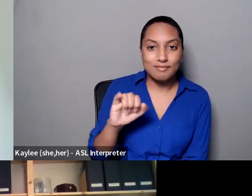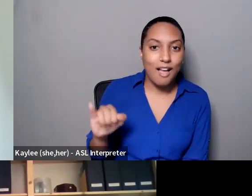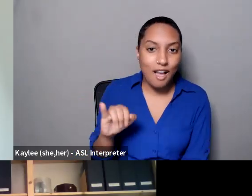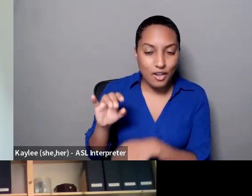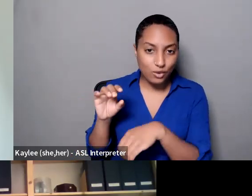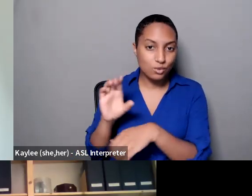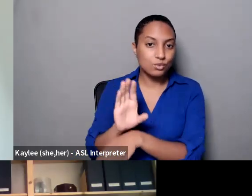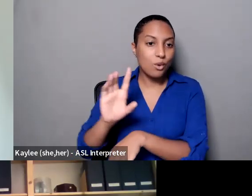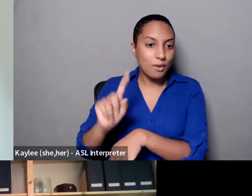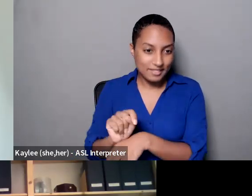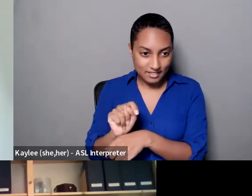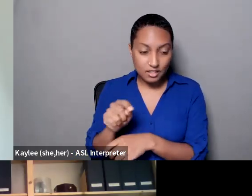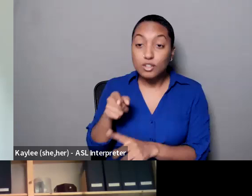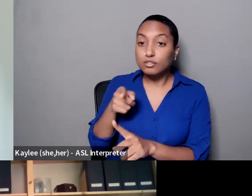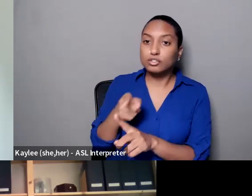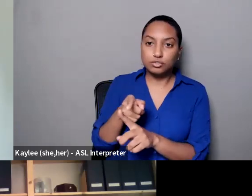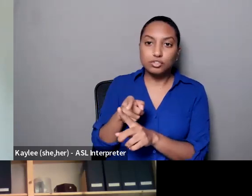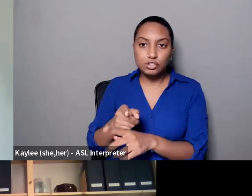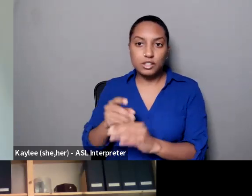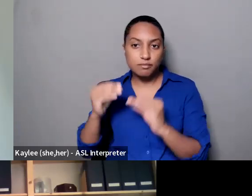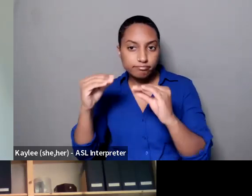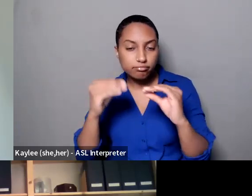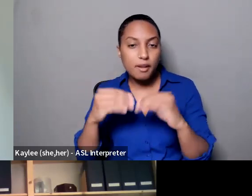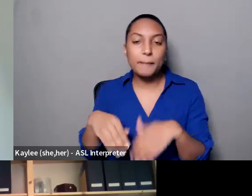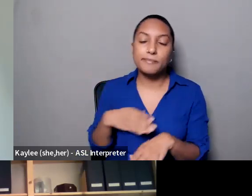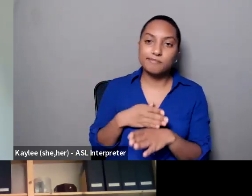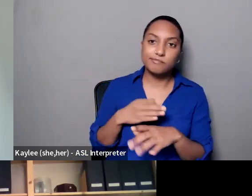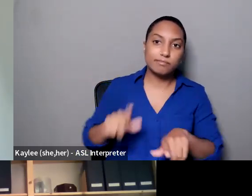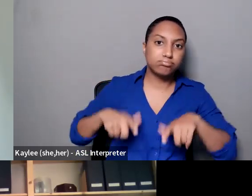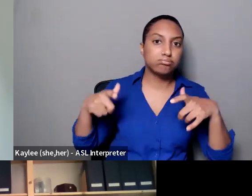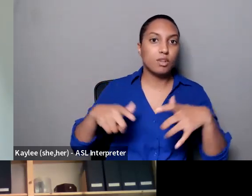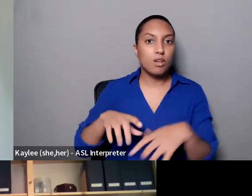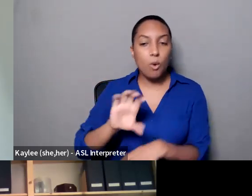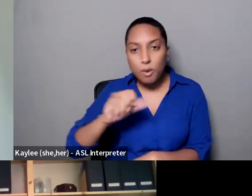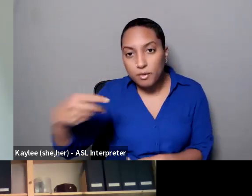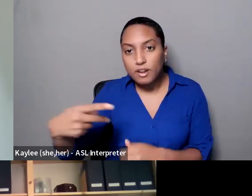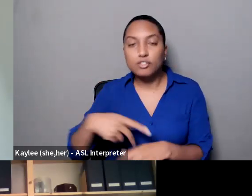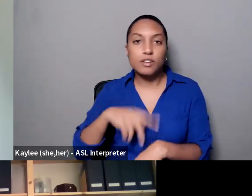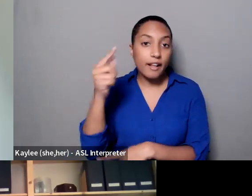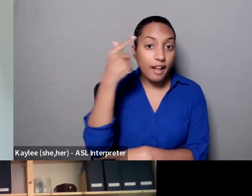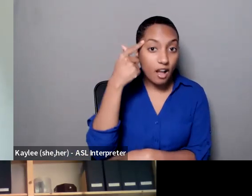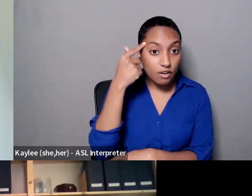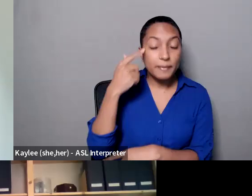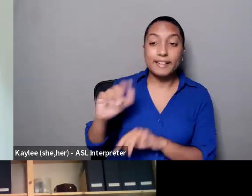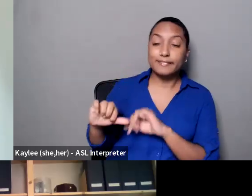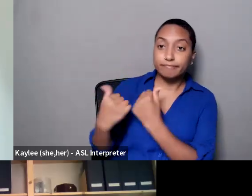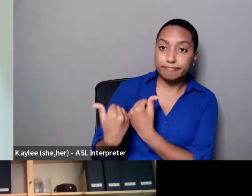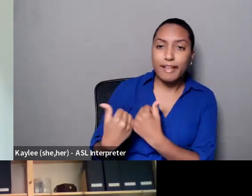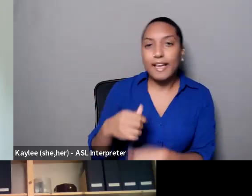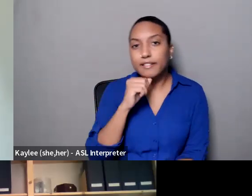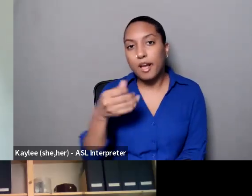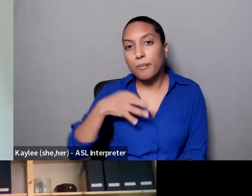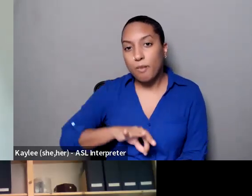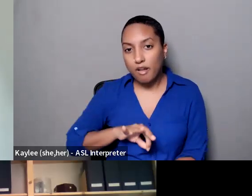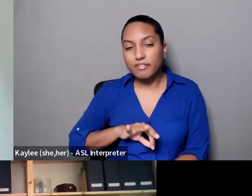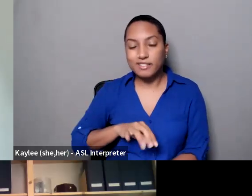efforts for major corporations, educational institutions, government entities, and nonprofit organizations. And our final presenter